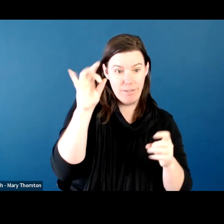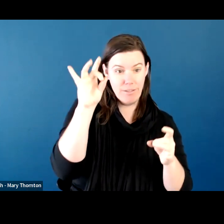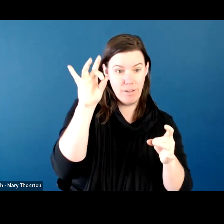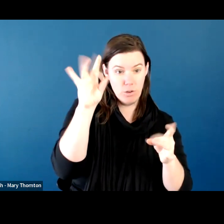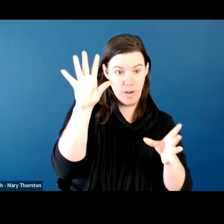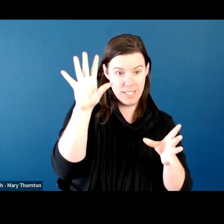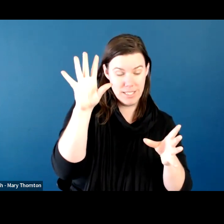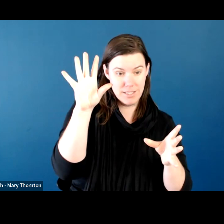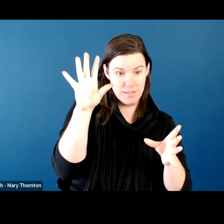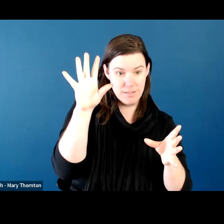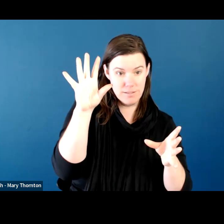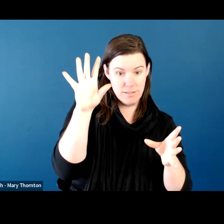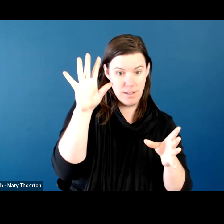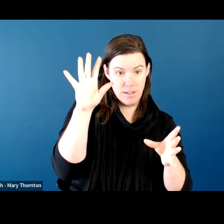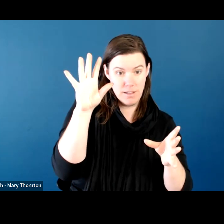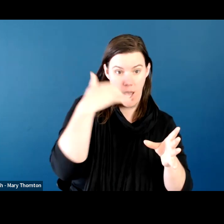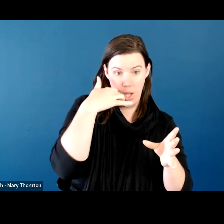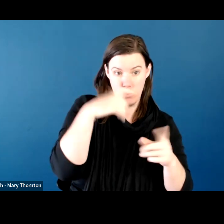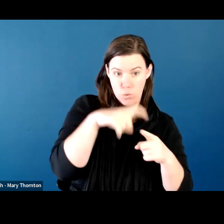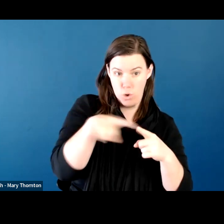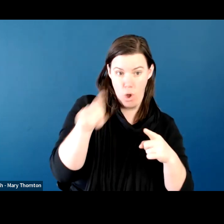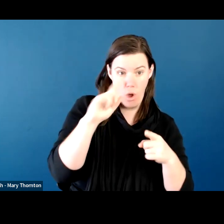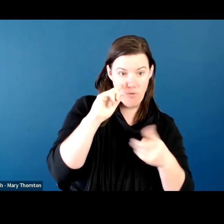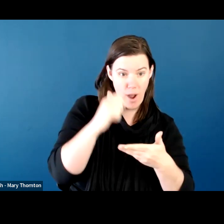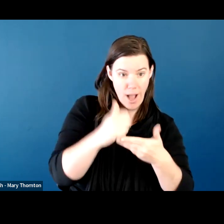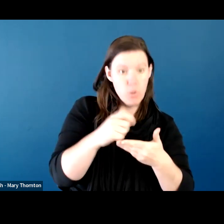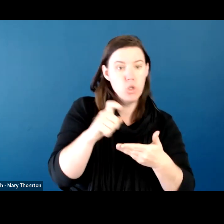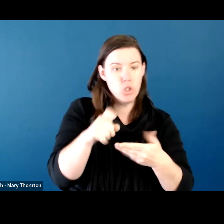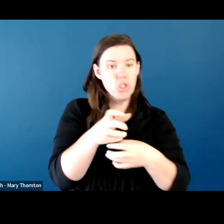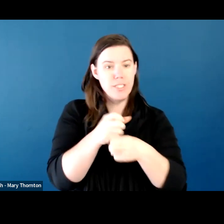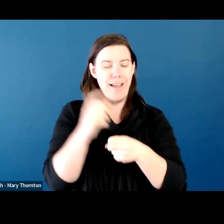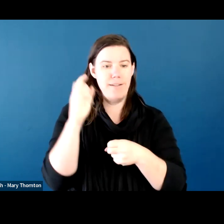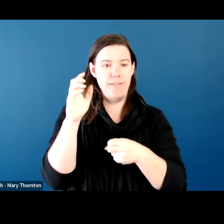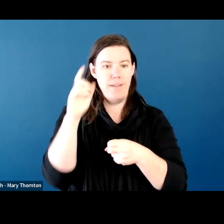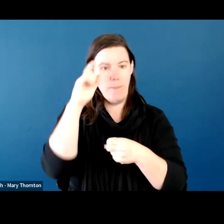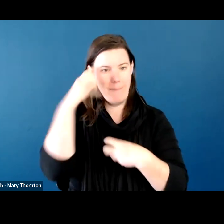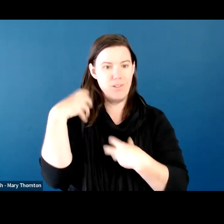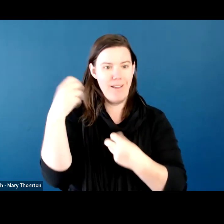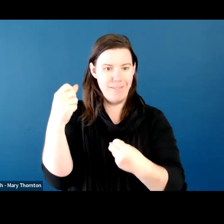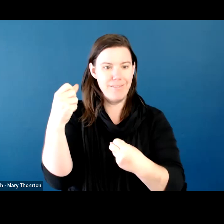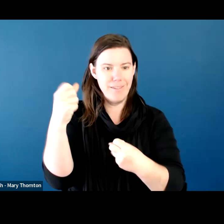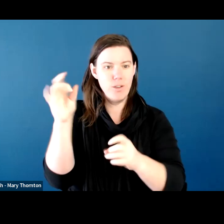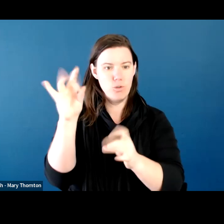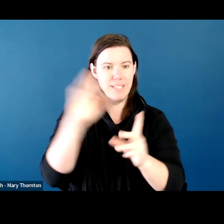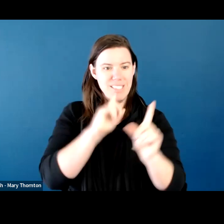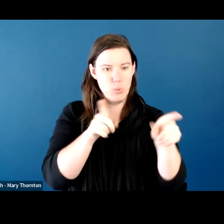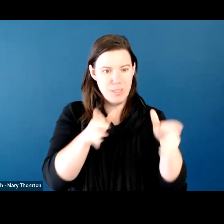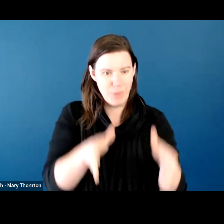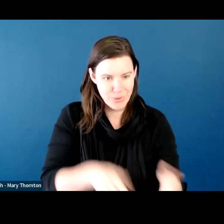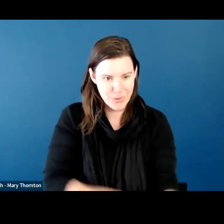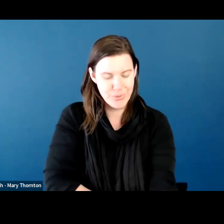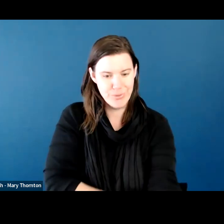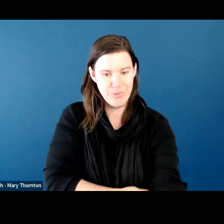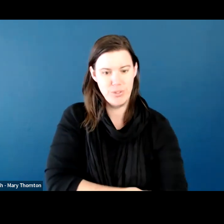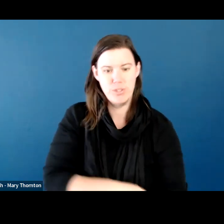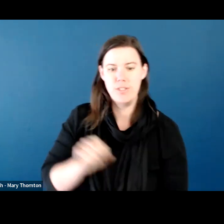Thank you. Thanks, Kashi. And I'm also reflecting back on Anna's comments about